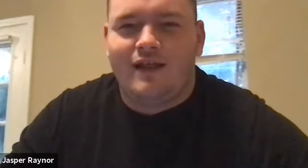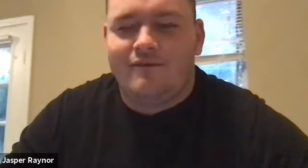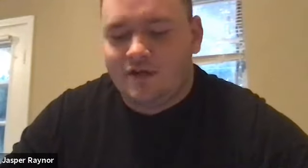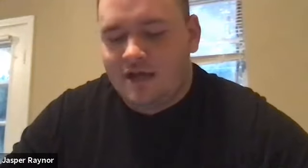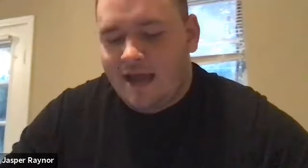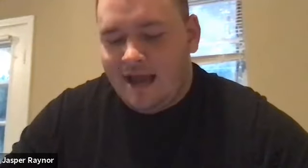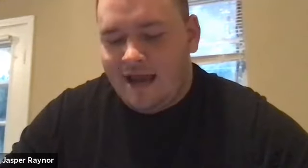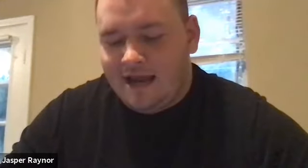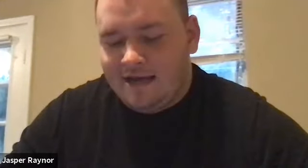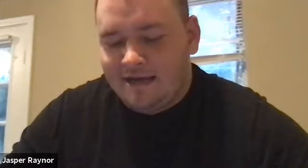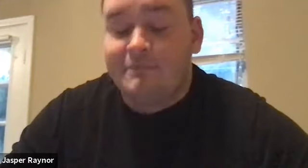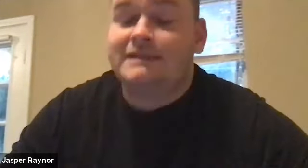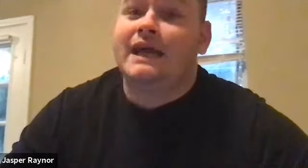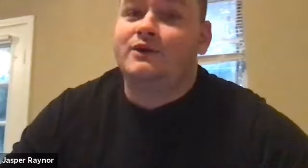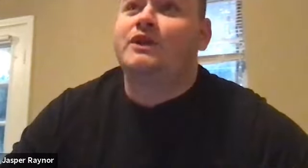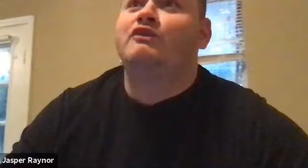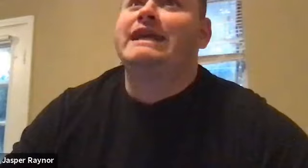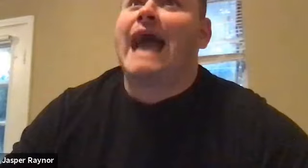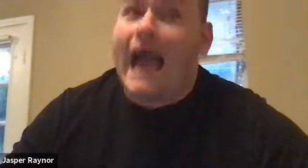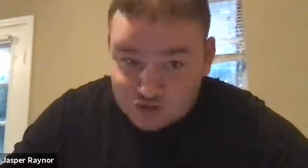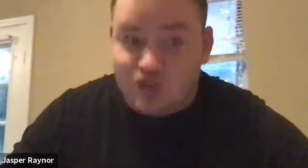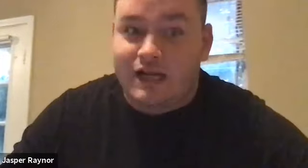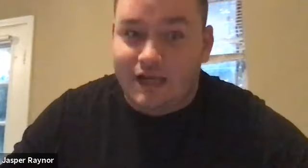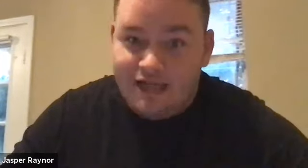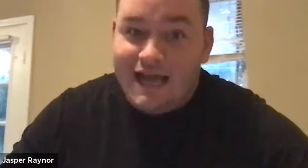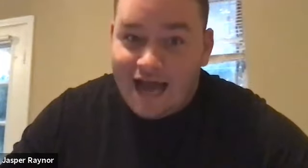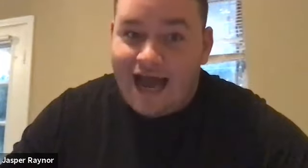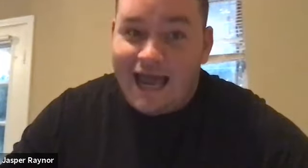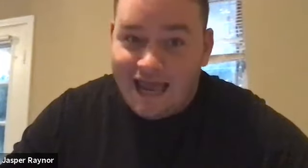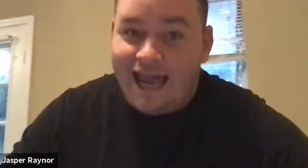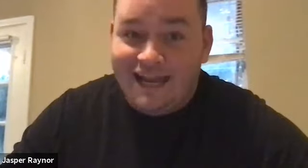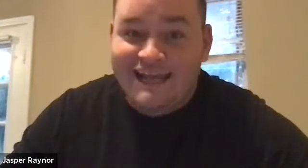left. And let me tell you the reaction I had